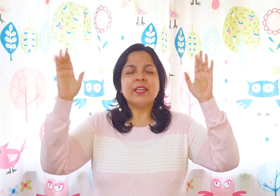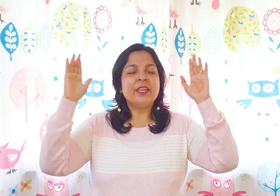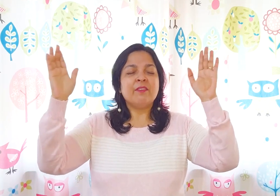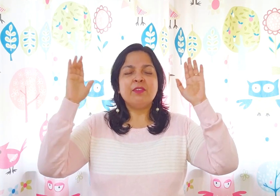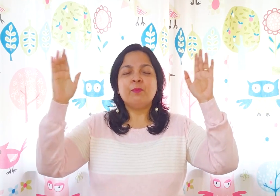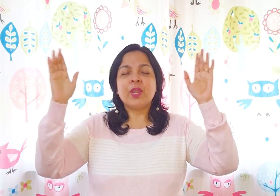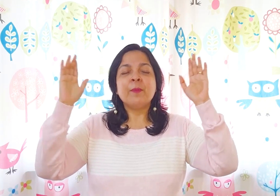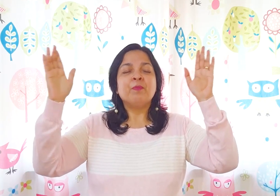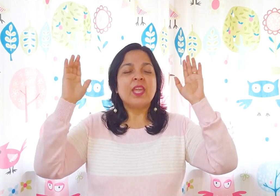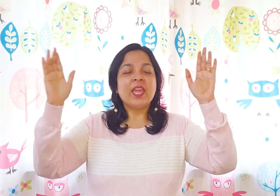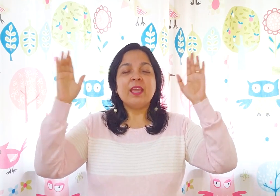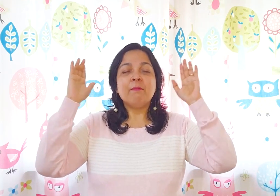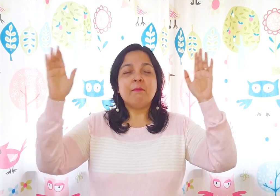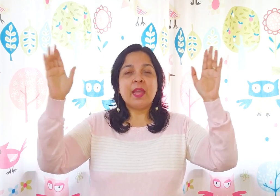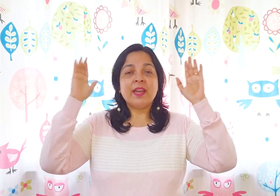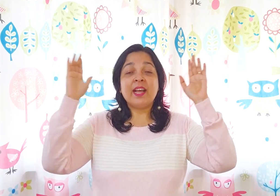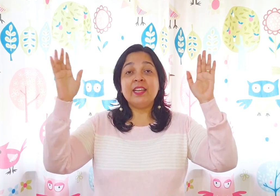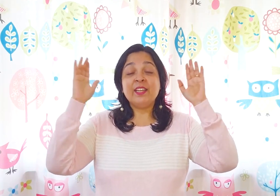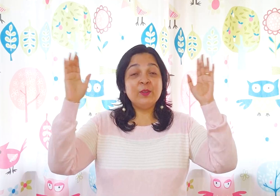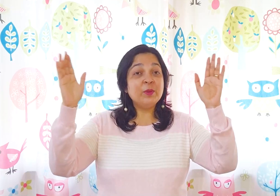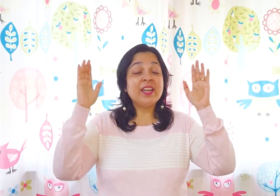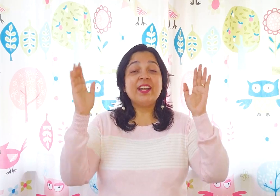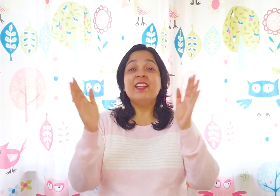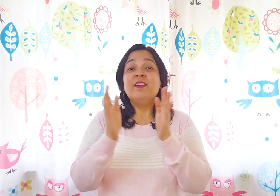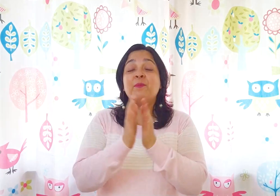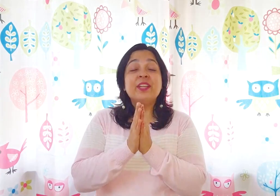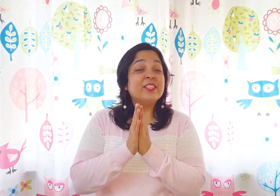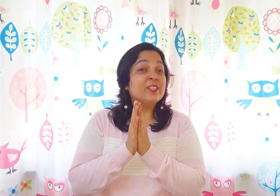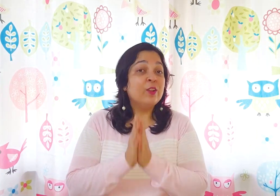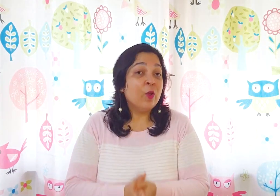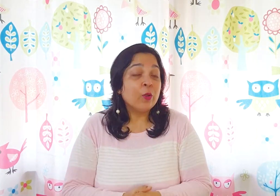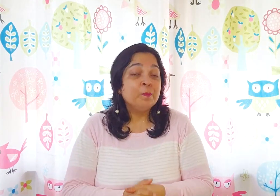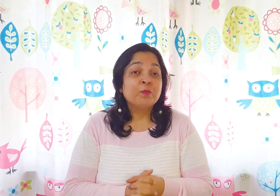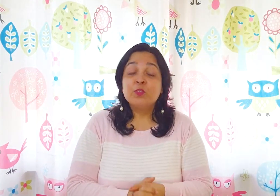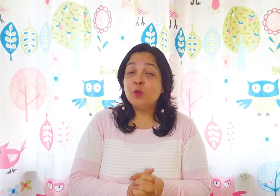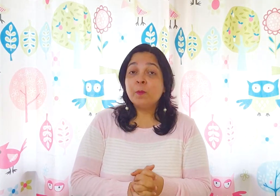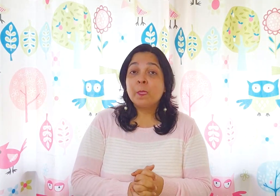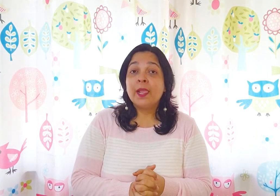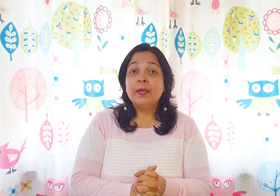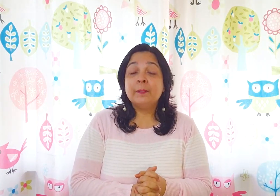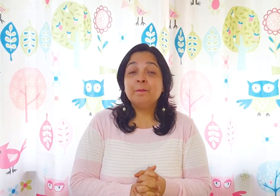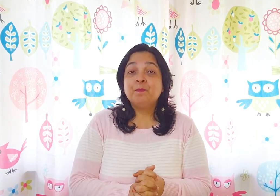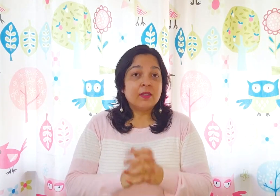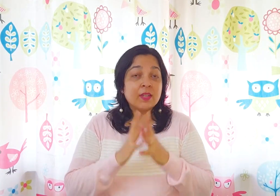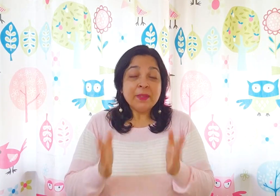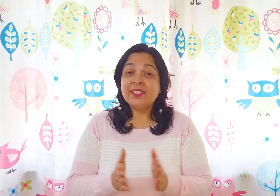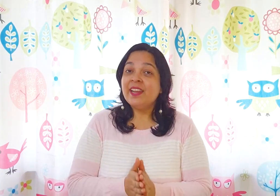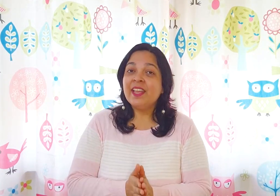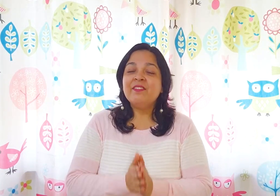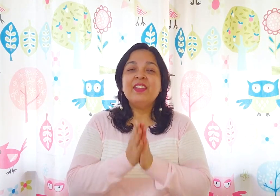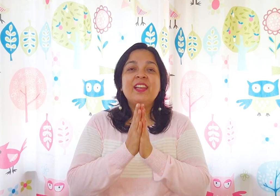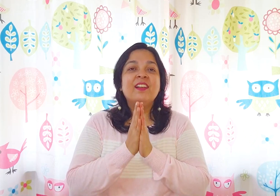Jesus' mighty name we pray. Amen. Hallelujah. Praise the Lord. So,